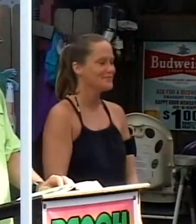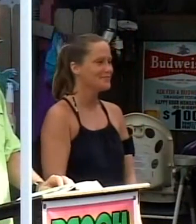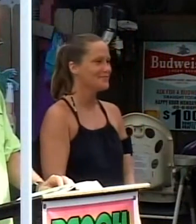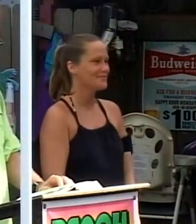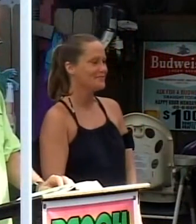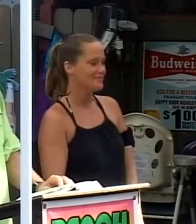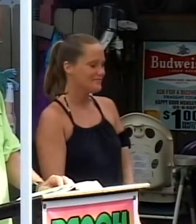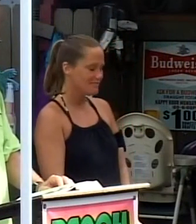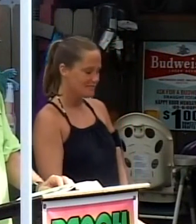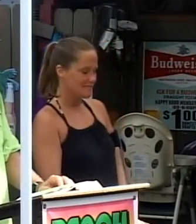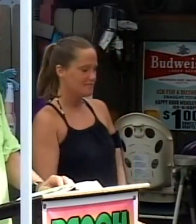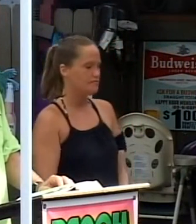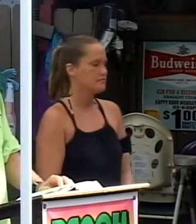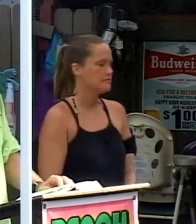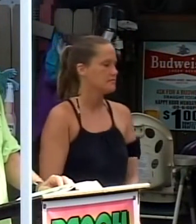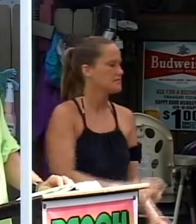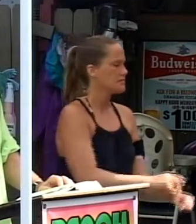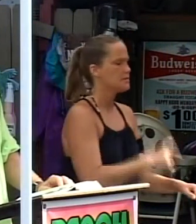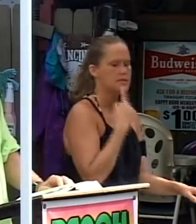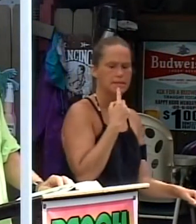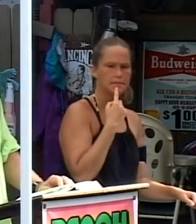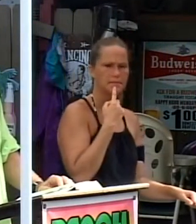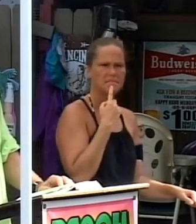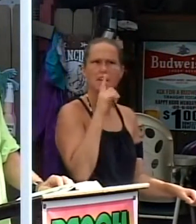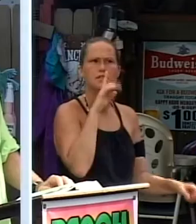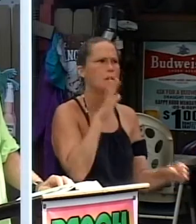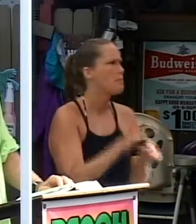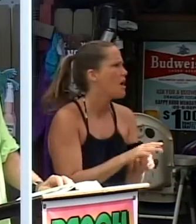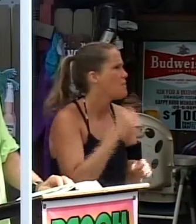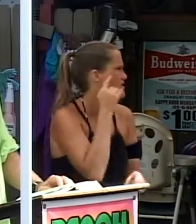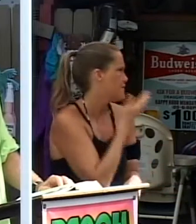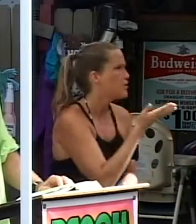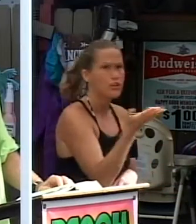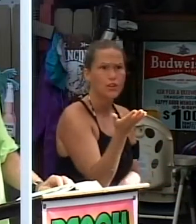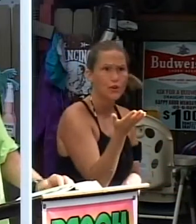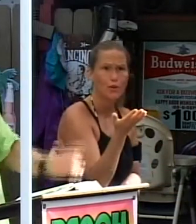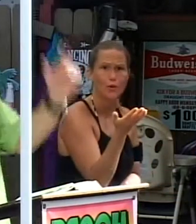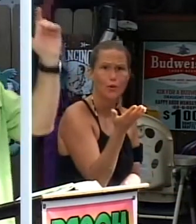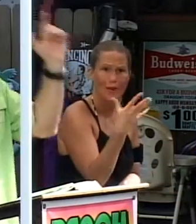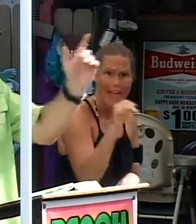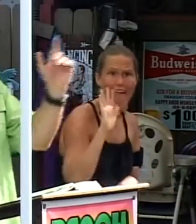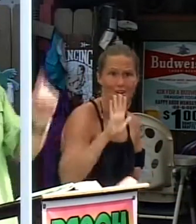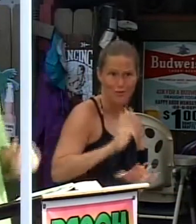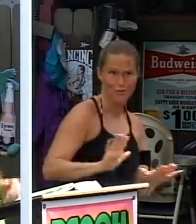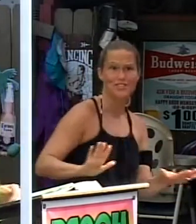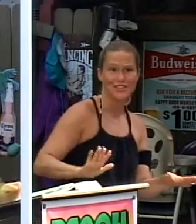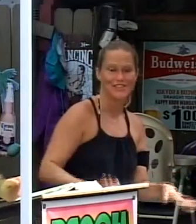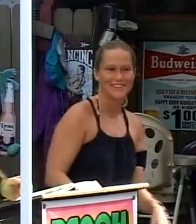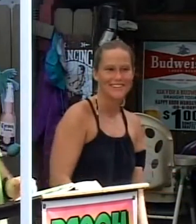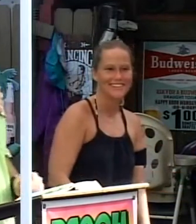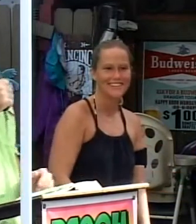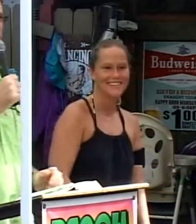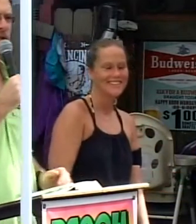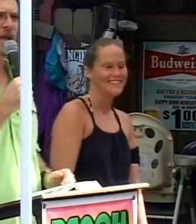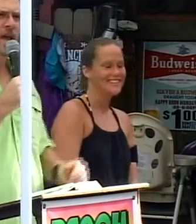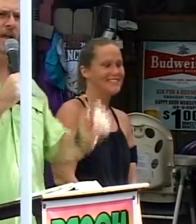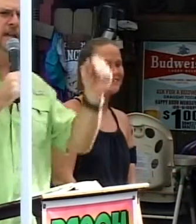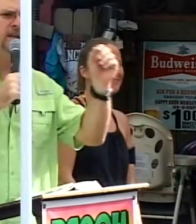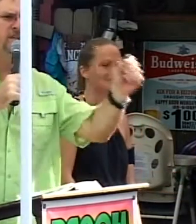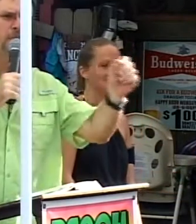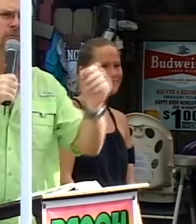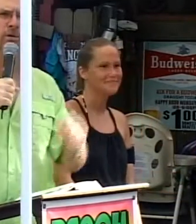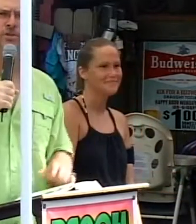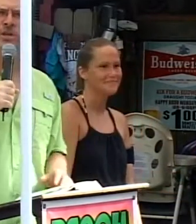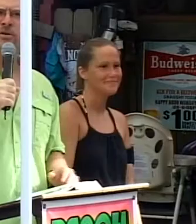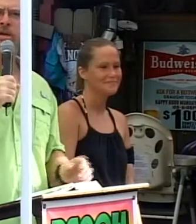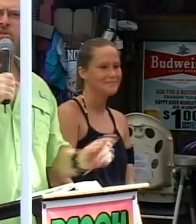Promise to you and your children. And with many other words, he testified and exhorted them, saying, be saved from this perverse generation. And